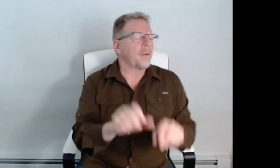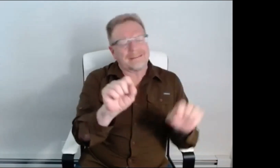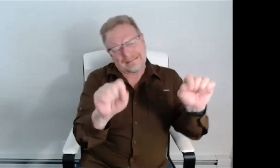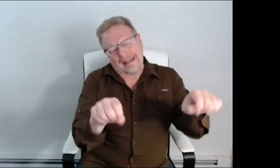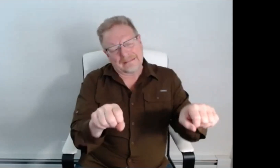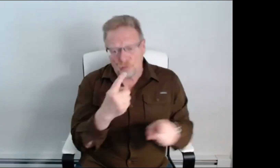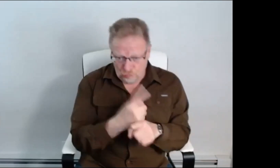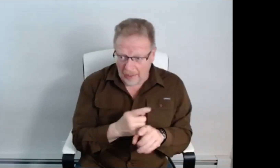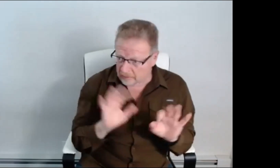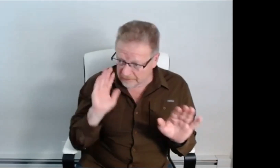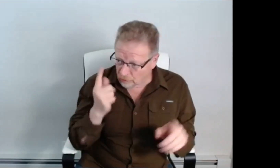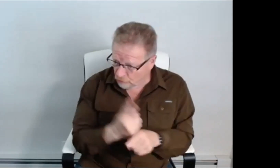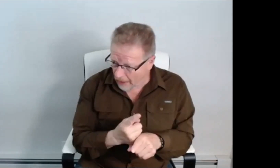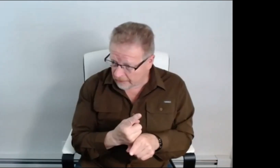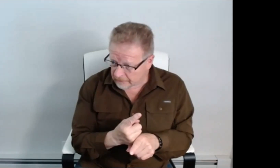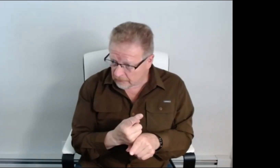Correct? Does that sound reasonable?